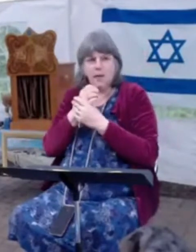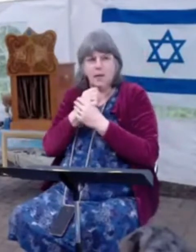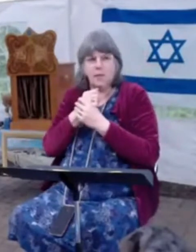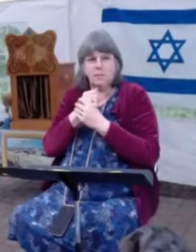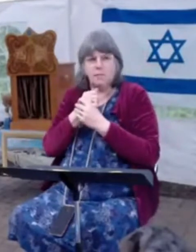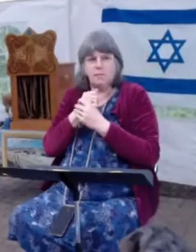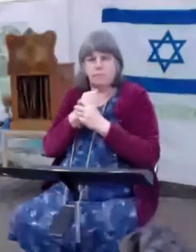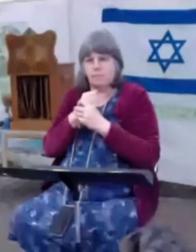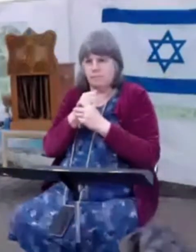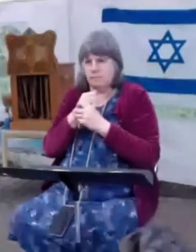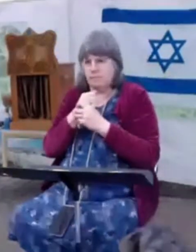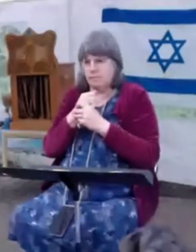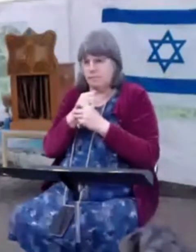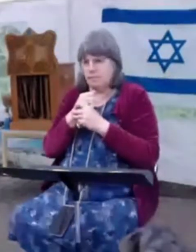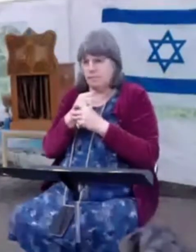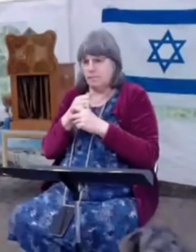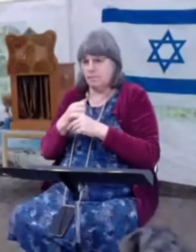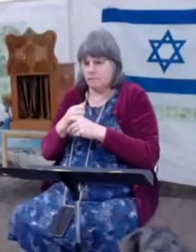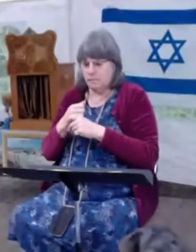What's that?